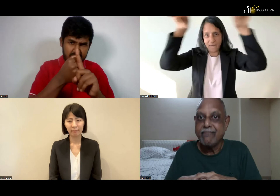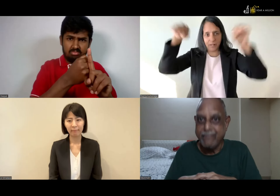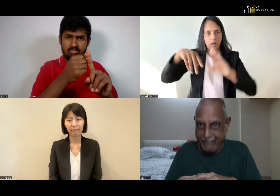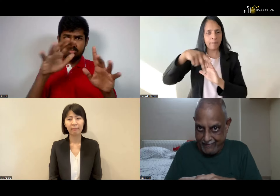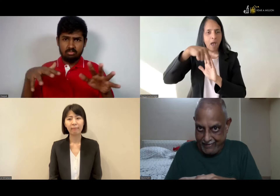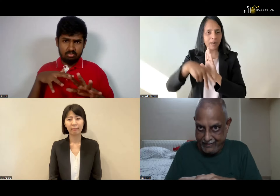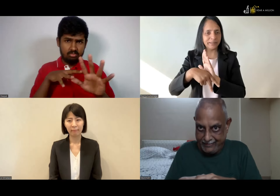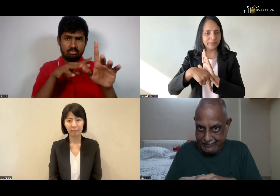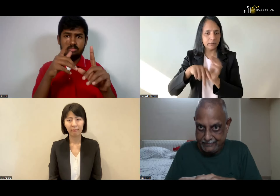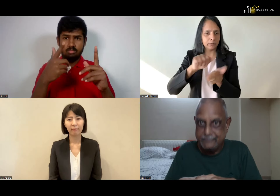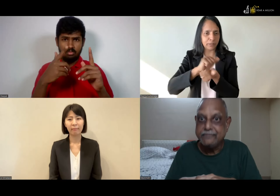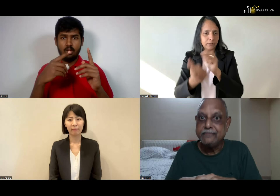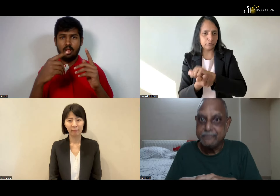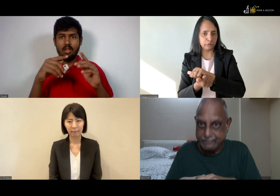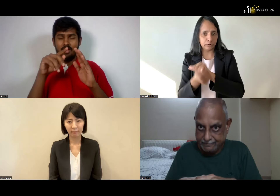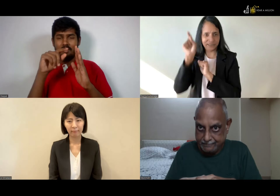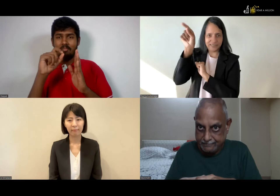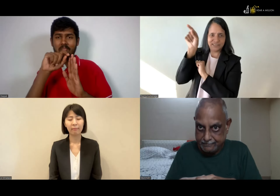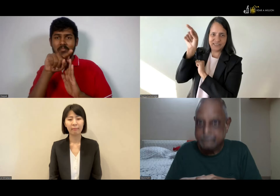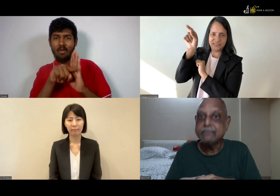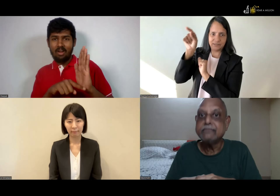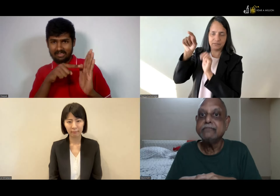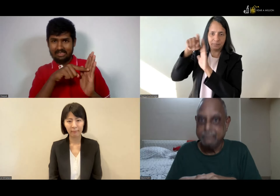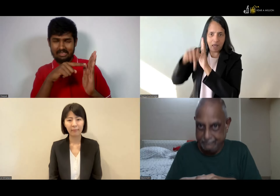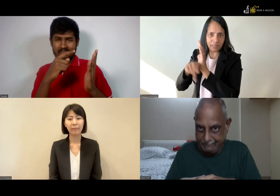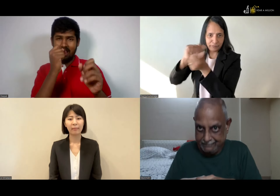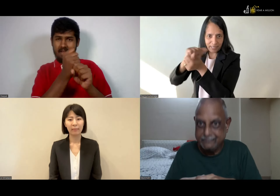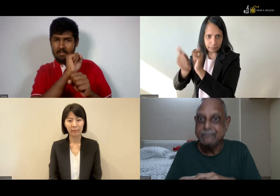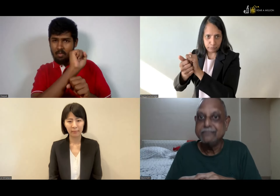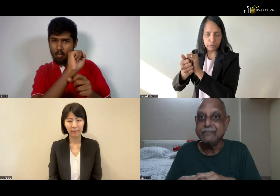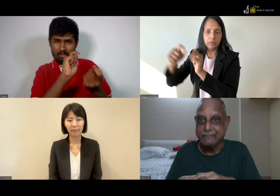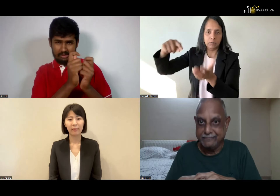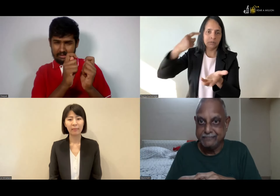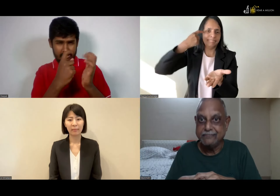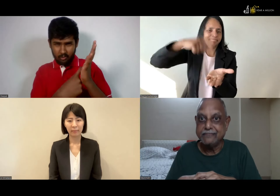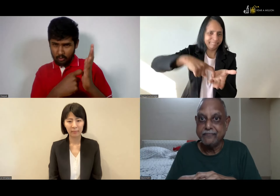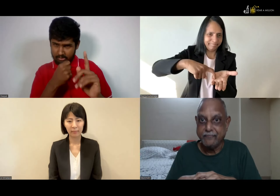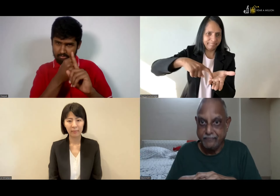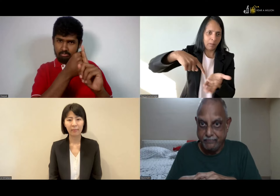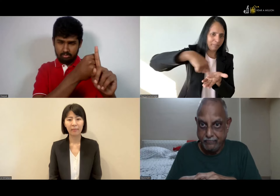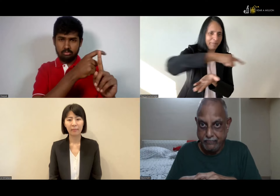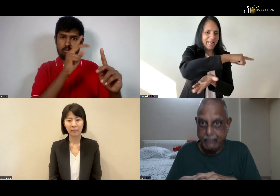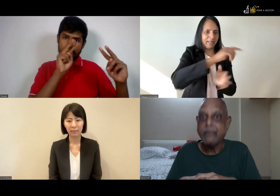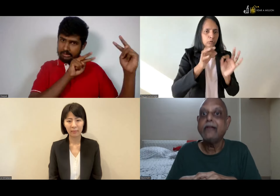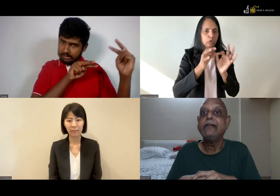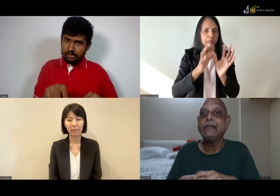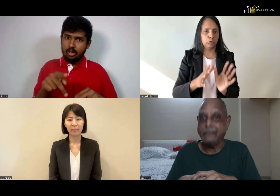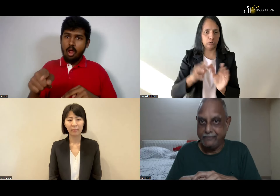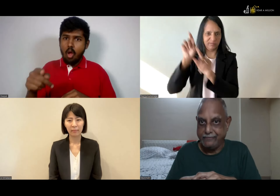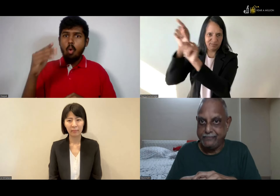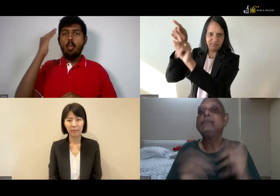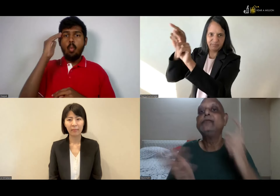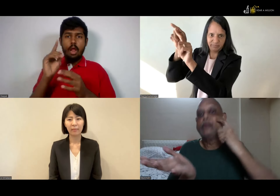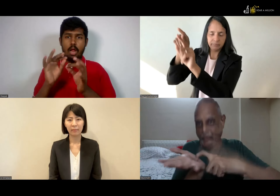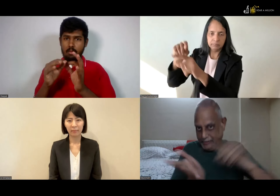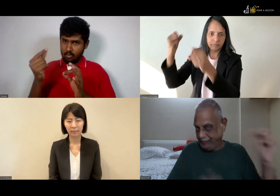that, you know, people have to come together and advocate with the government for policy changes. And